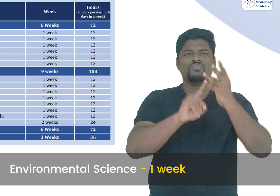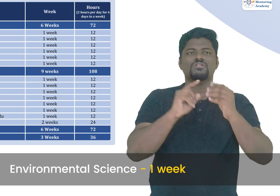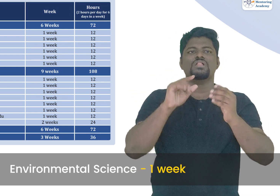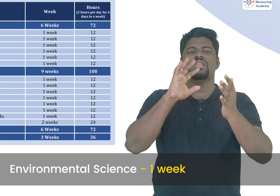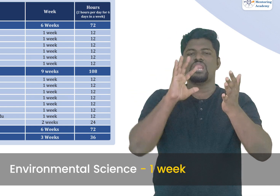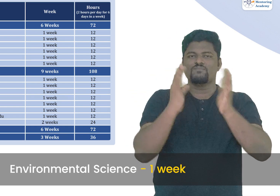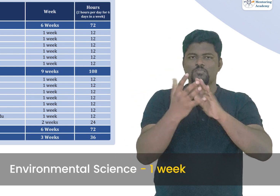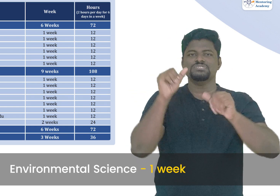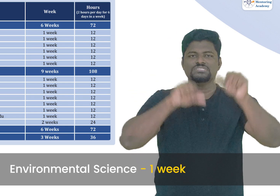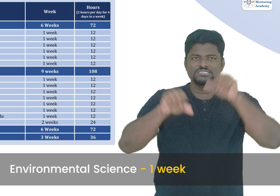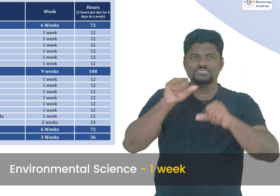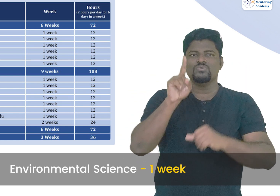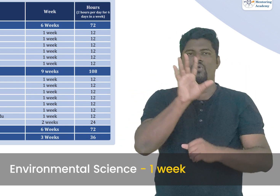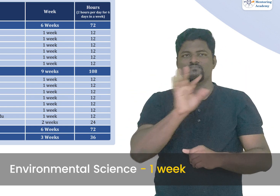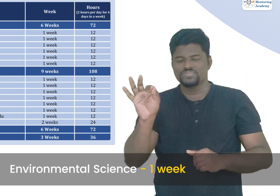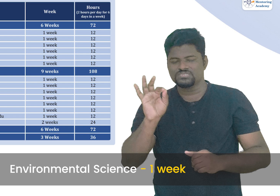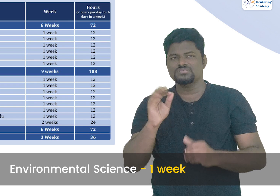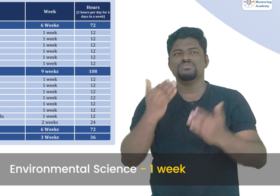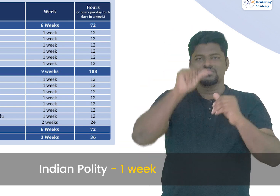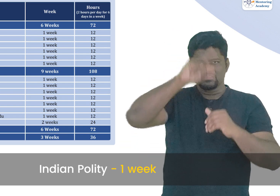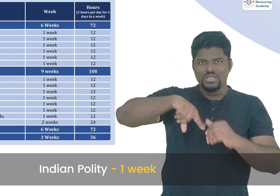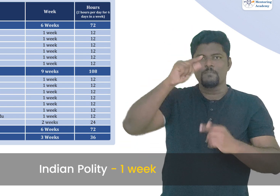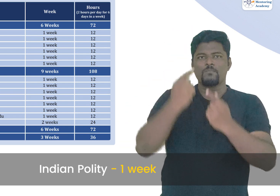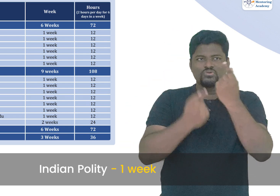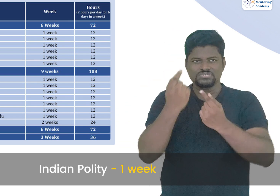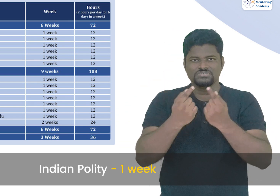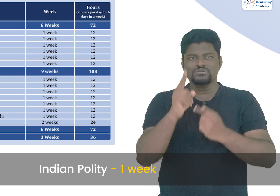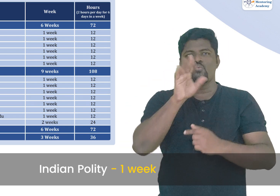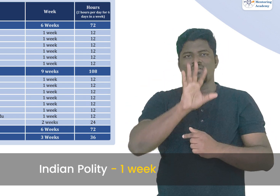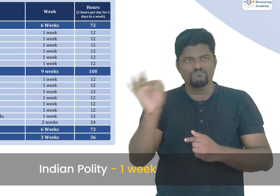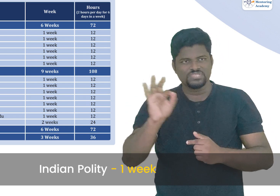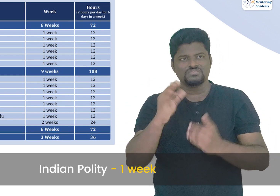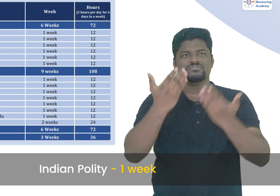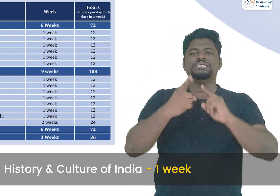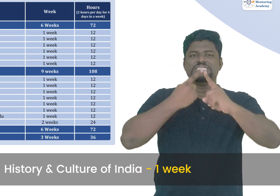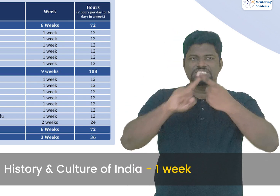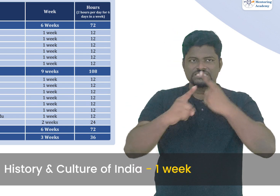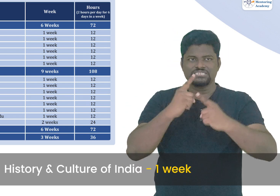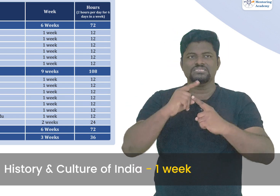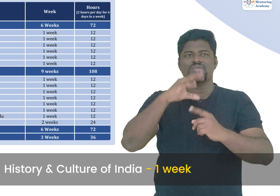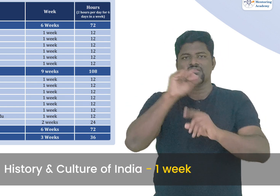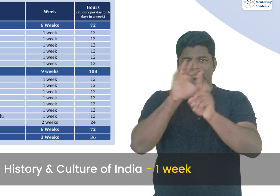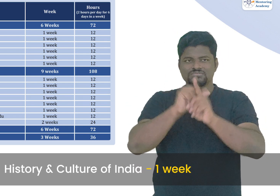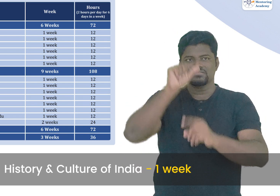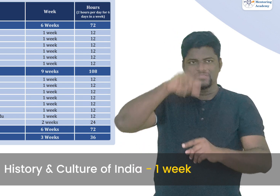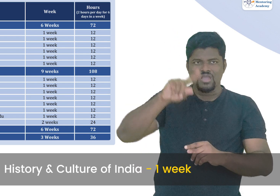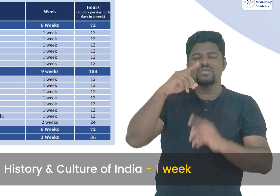Environmental Science 1 week. Indian Polity 1 week. History and Culture of India 1 week.